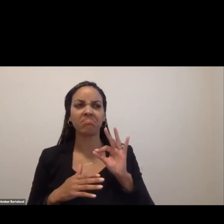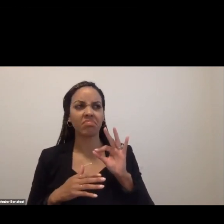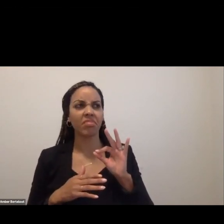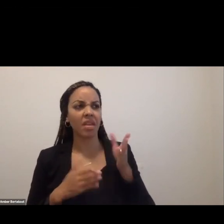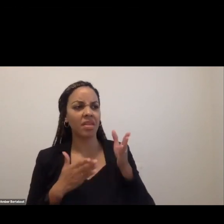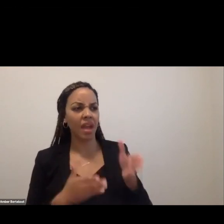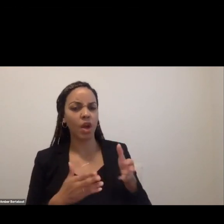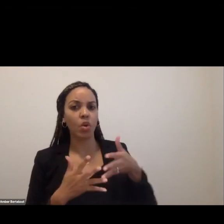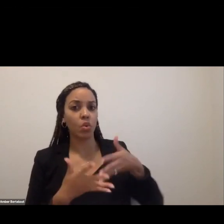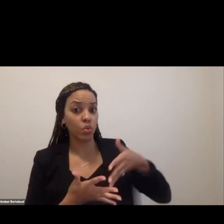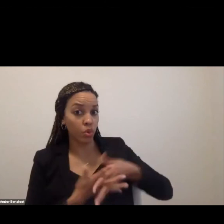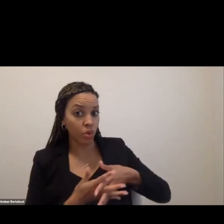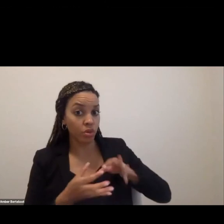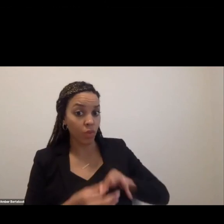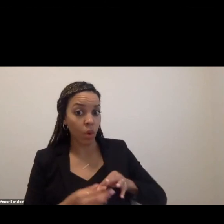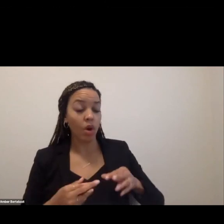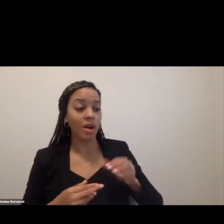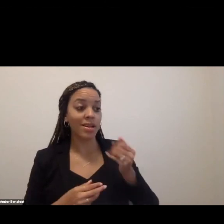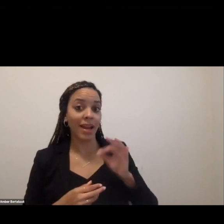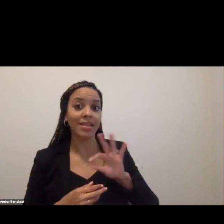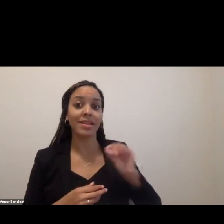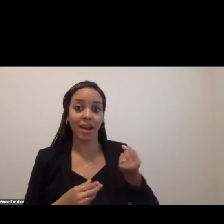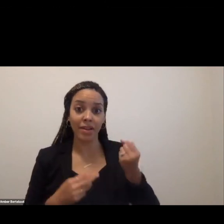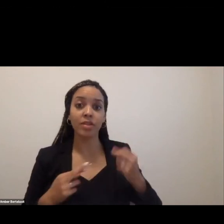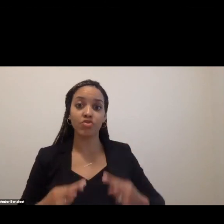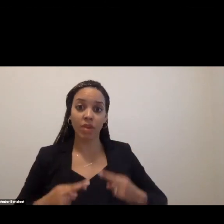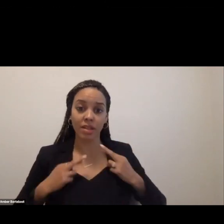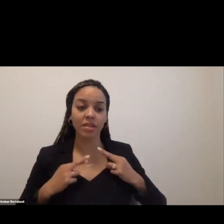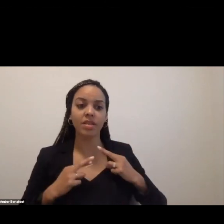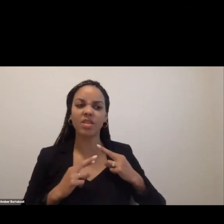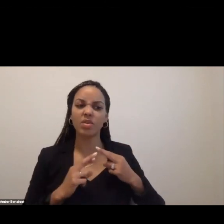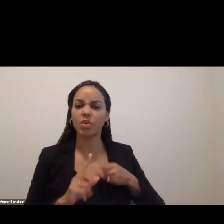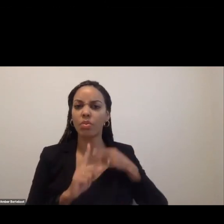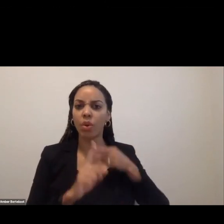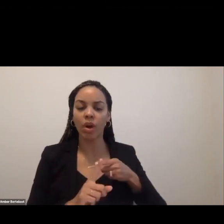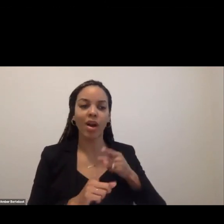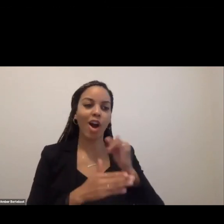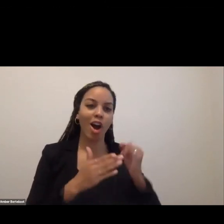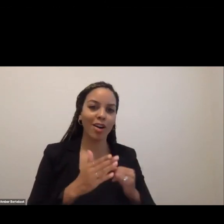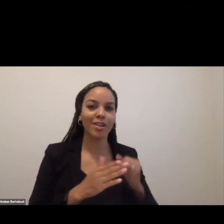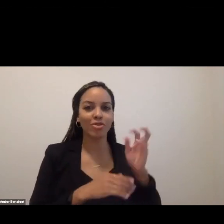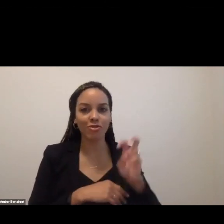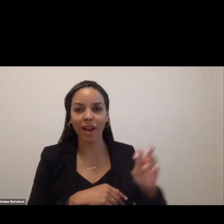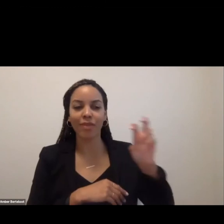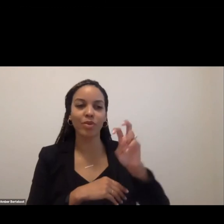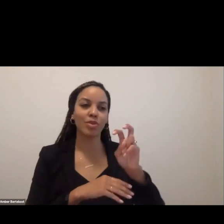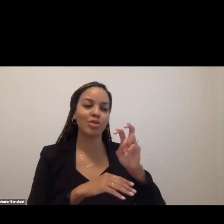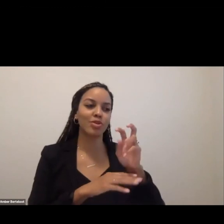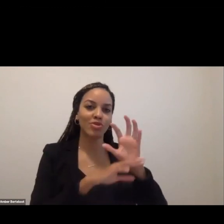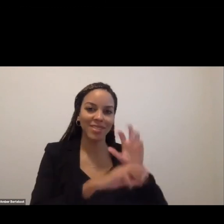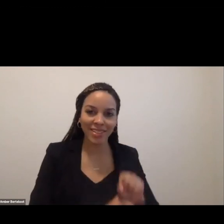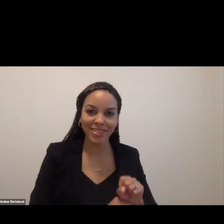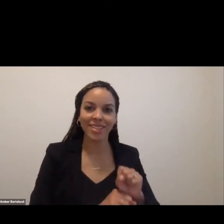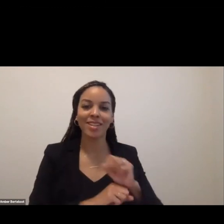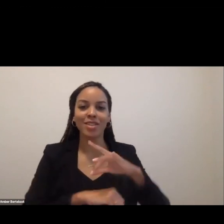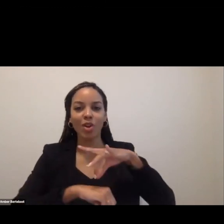residencies are in the tradition of artist travels and artist communities, cultural globalization and the practices